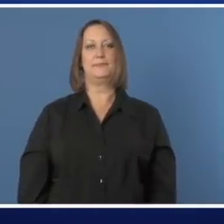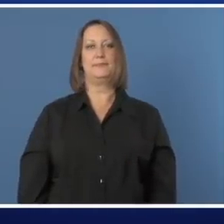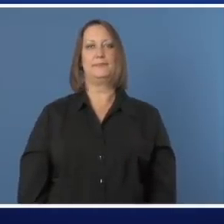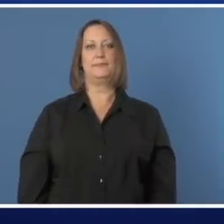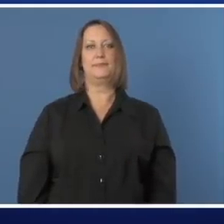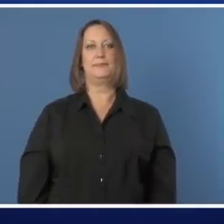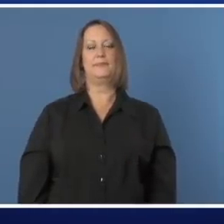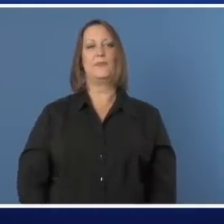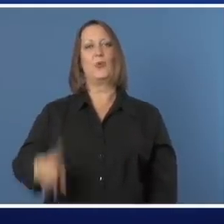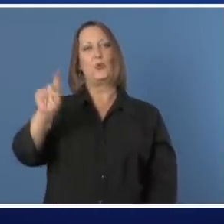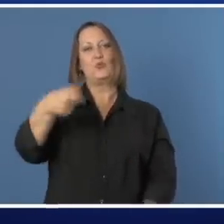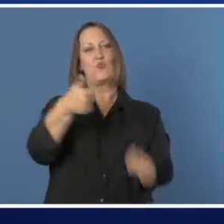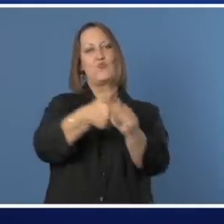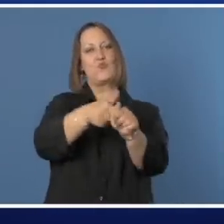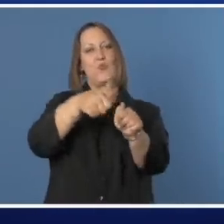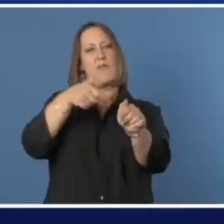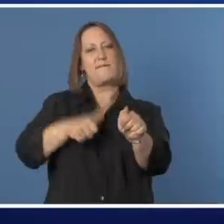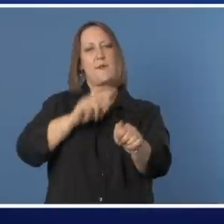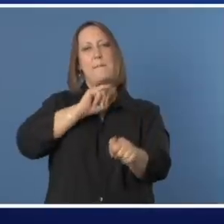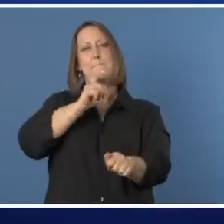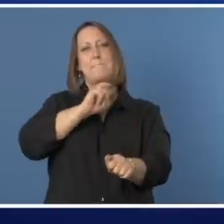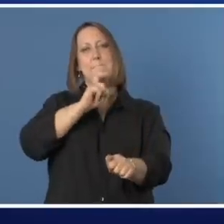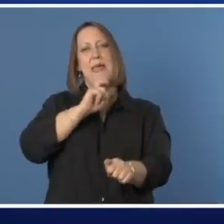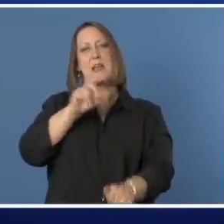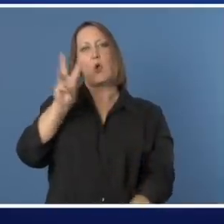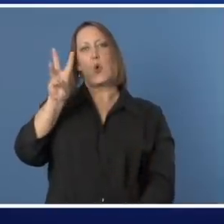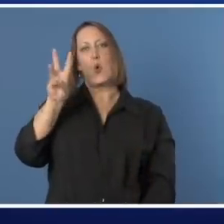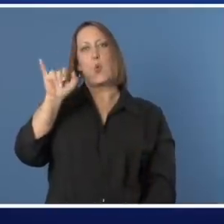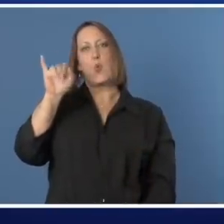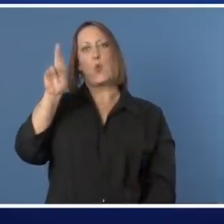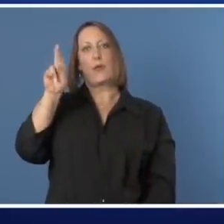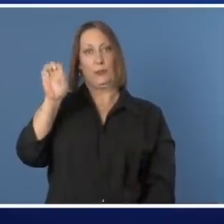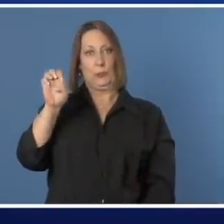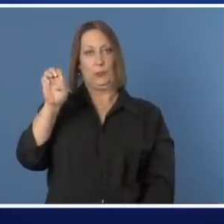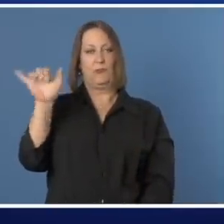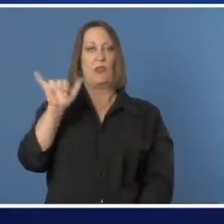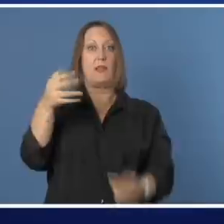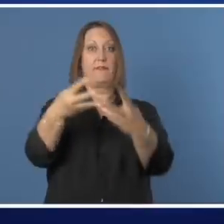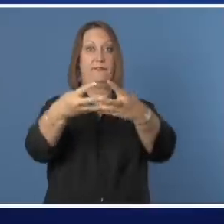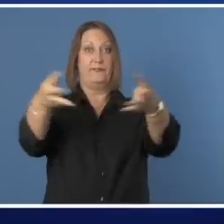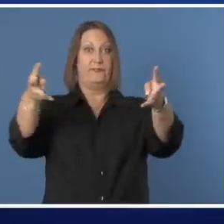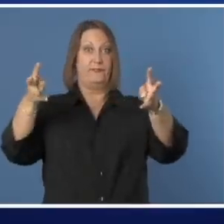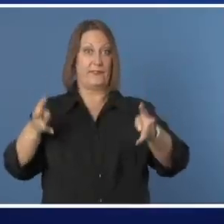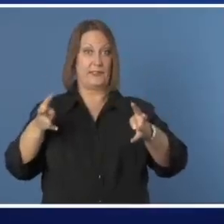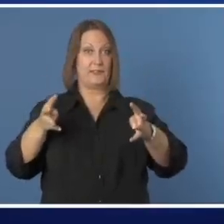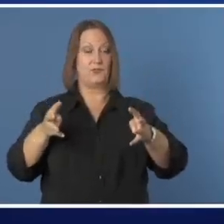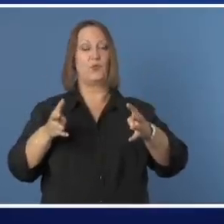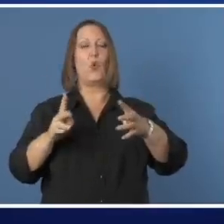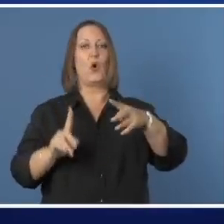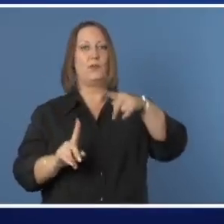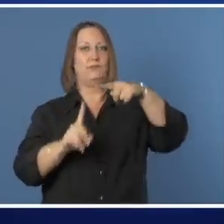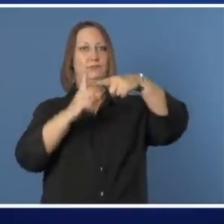Stay away from wire fences, clotheslines, metal pipes,